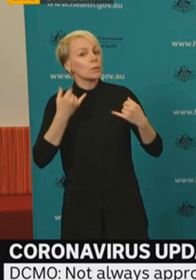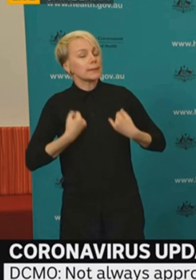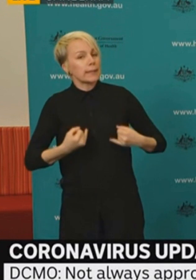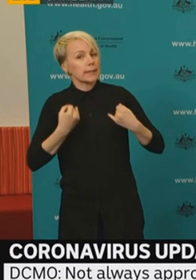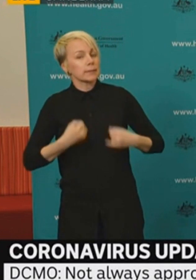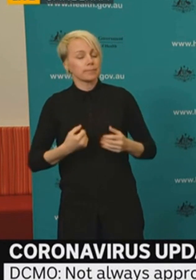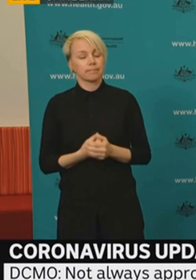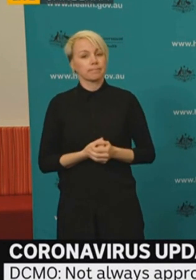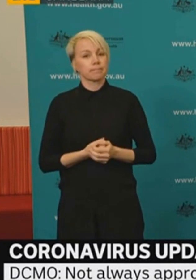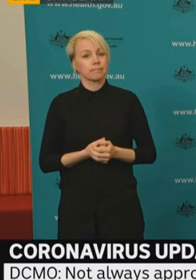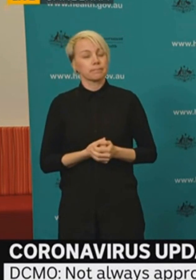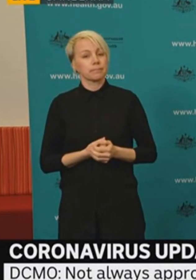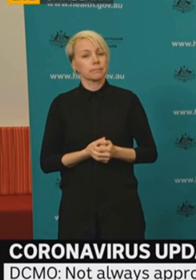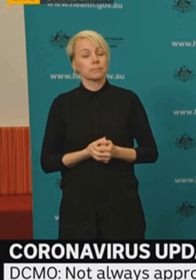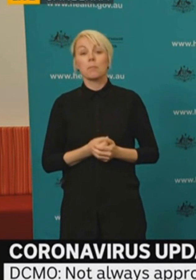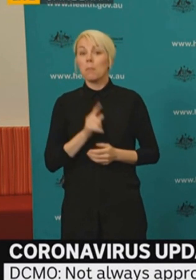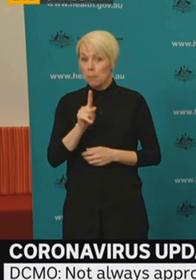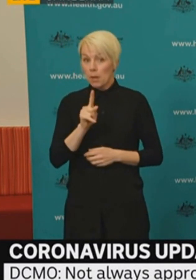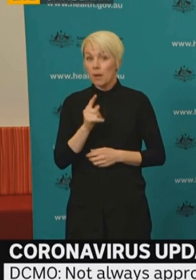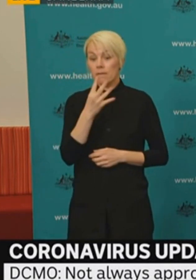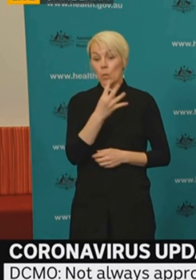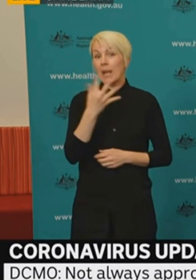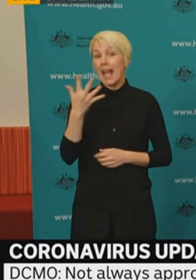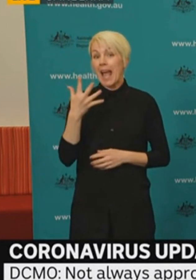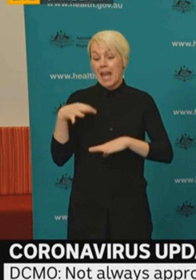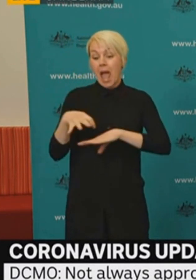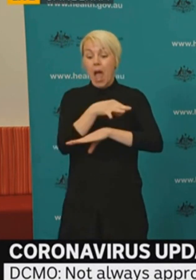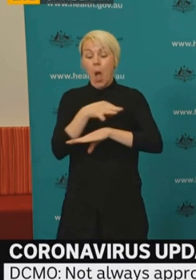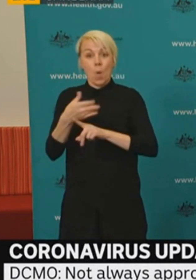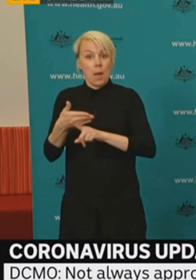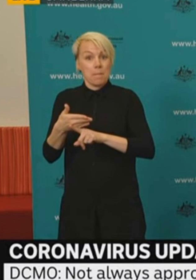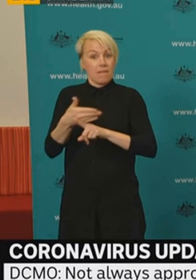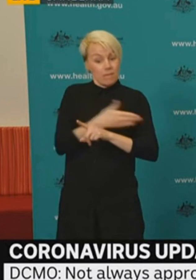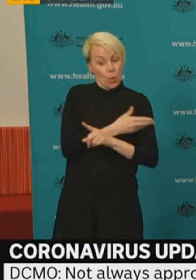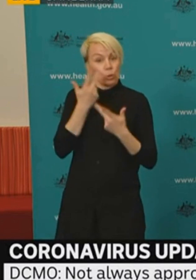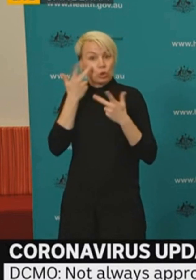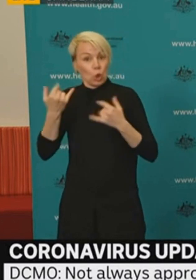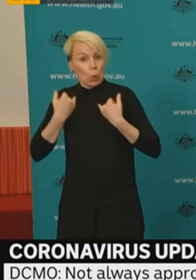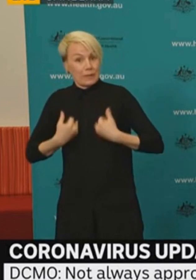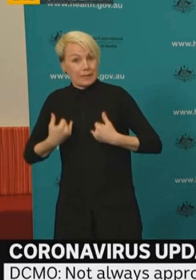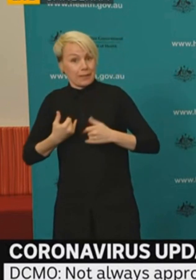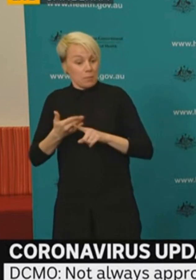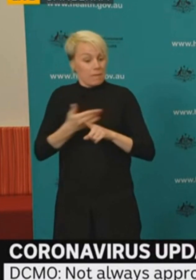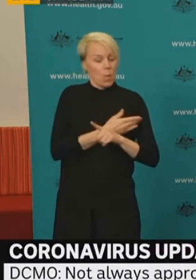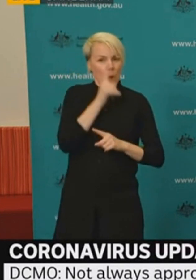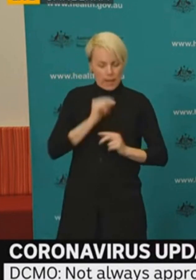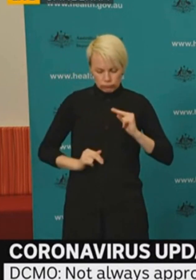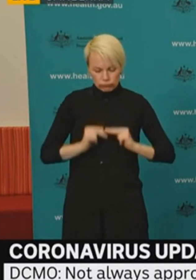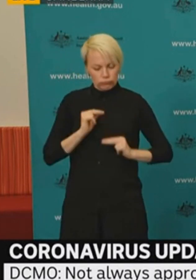least before someone starts to develop symptoms, they are able to have virus within their upper respiratory tract and transmit it to